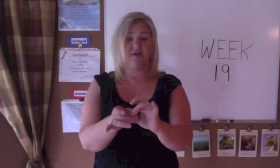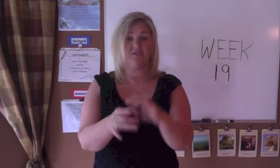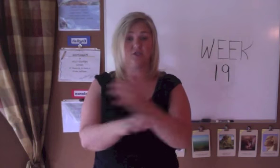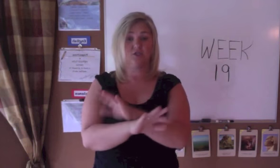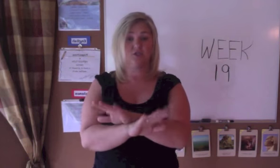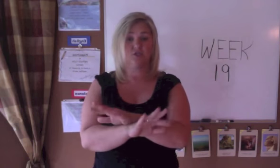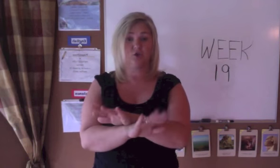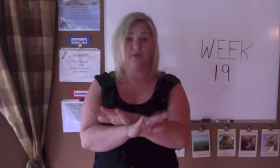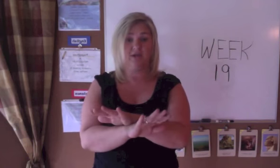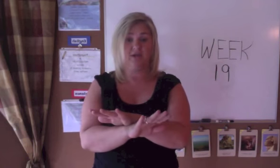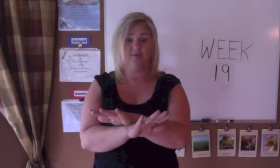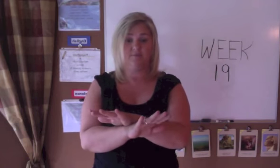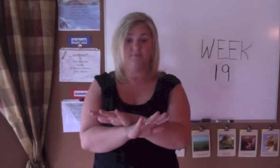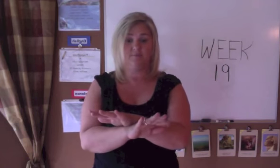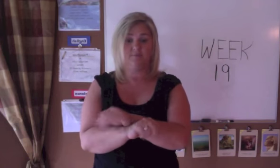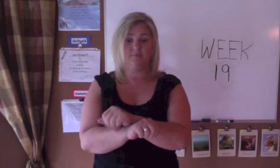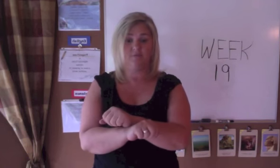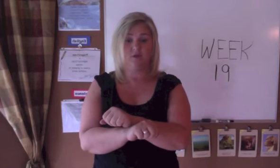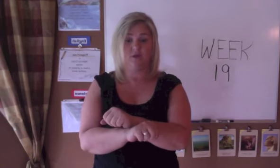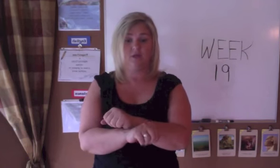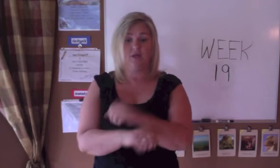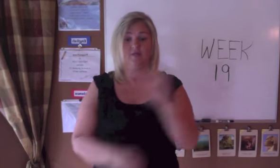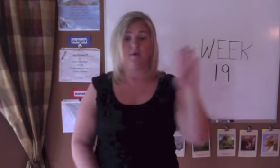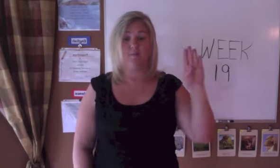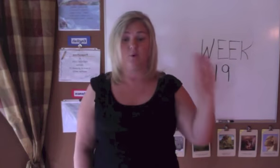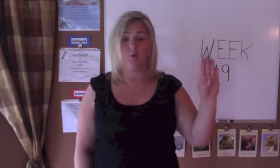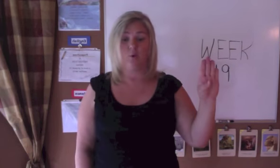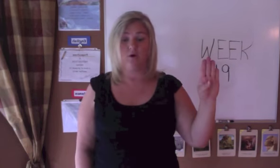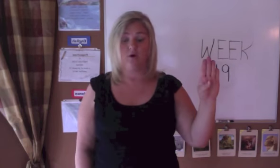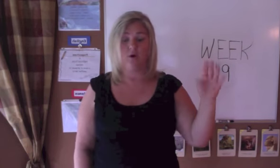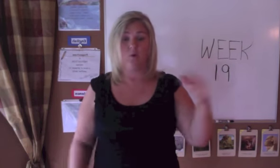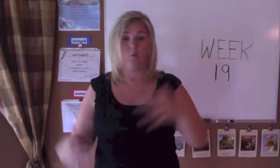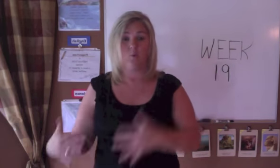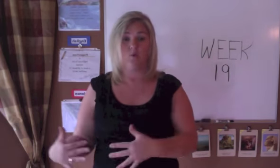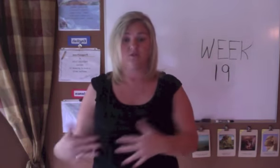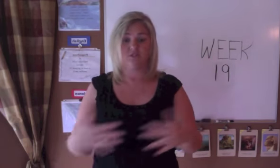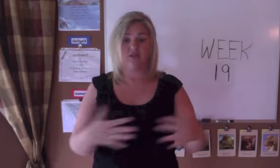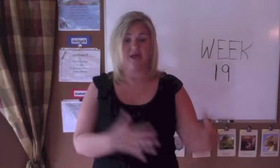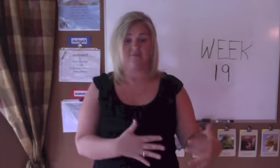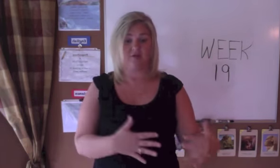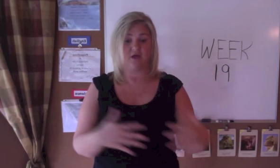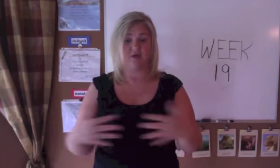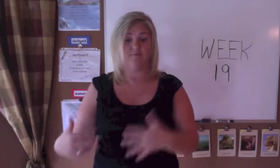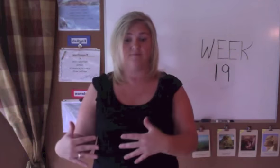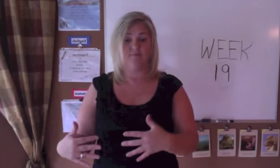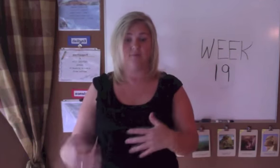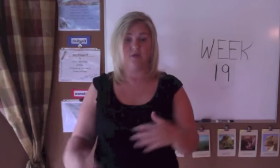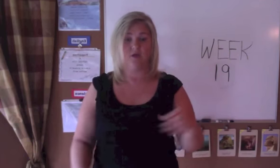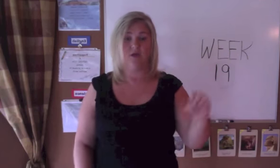unifies Germany. The Boer Wars in Africa,